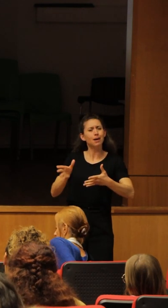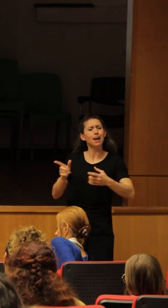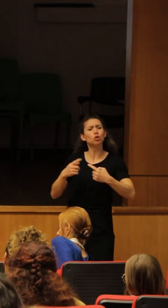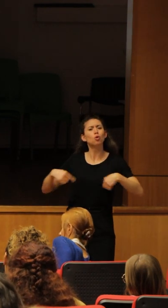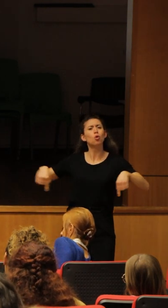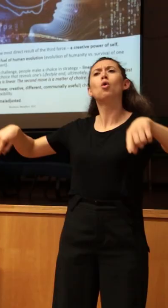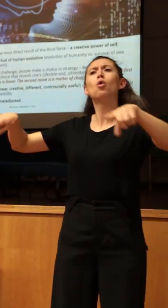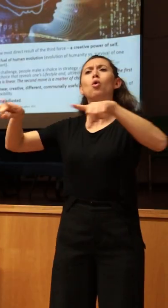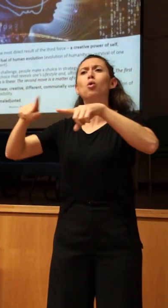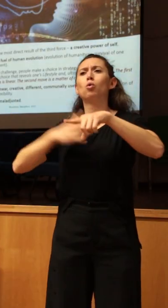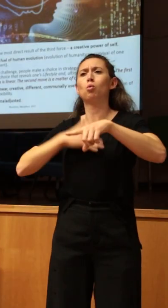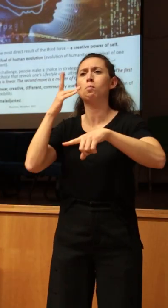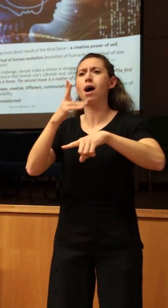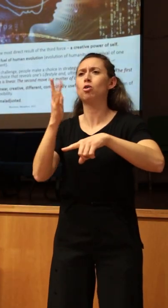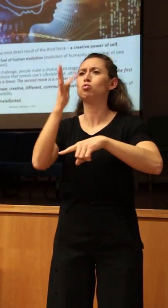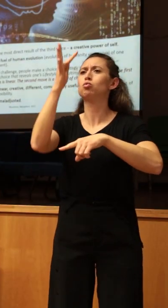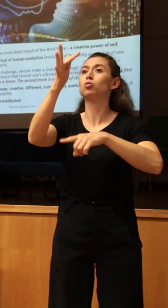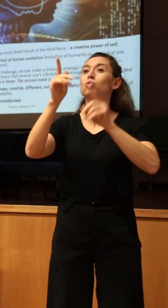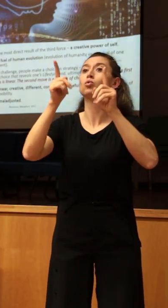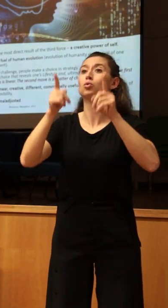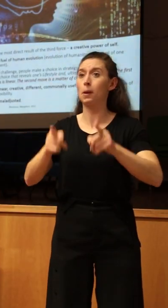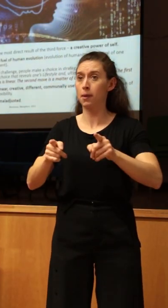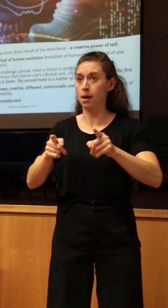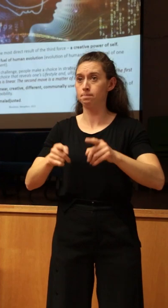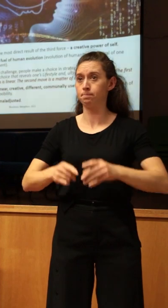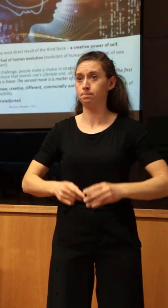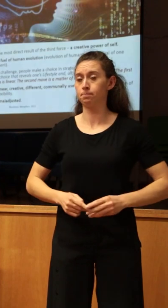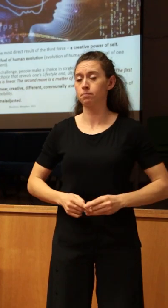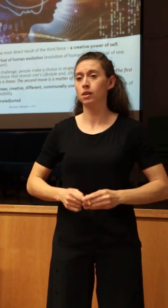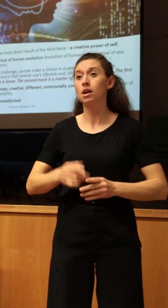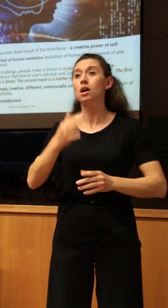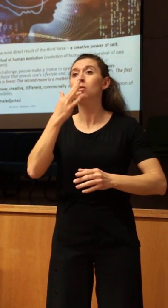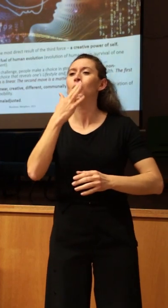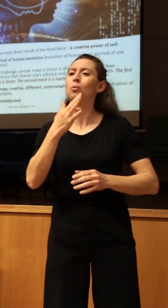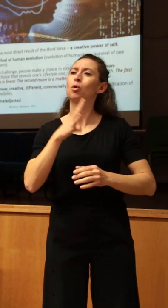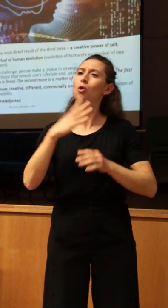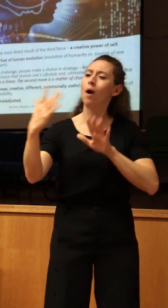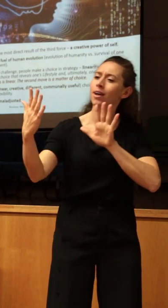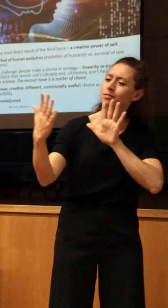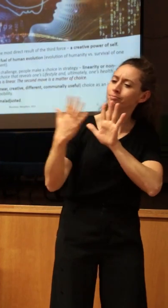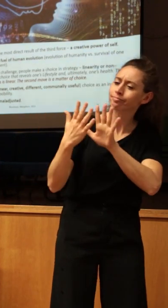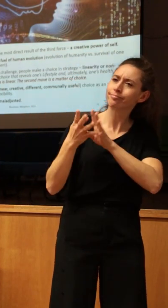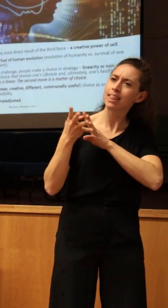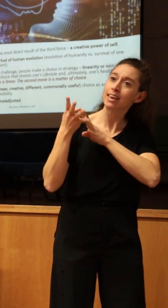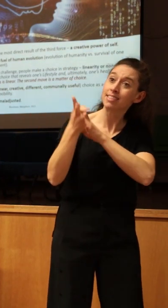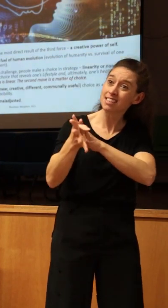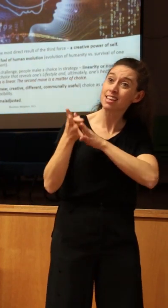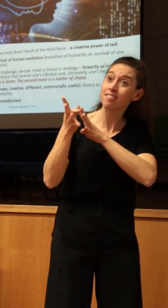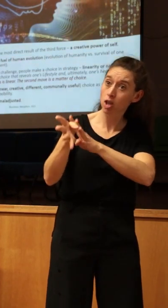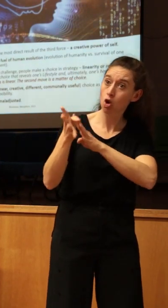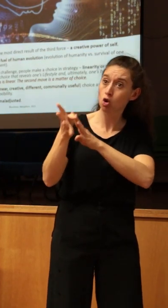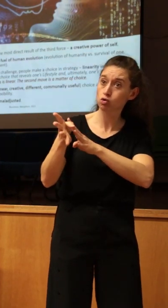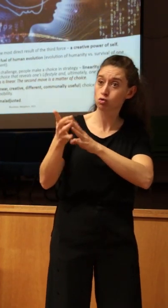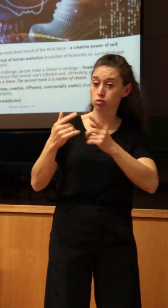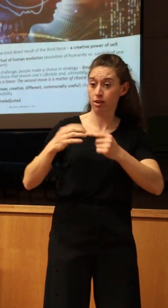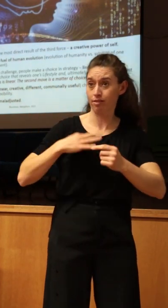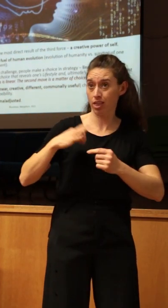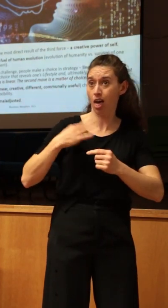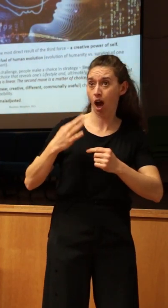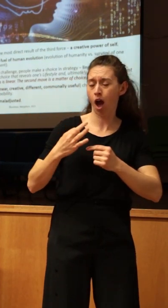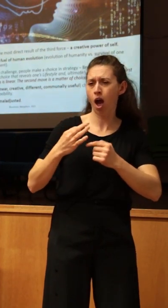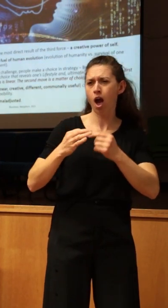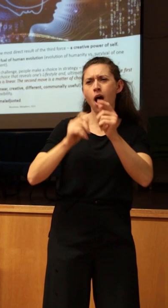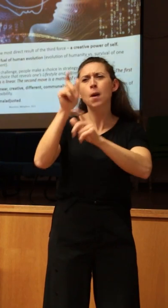y a futuro. When faced with challenges, cuando nos enfrentamos con los desafíos, usually make a choice of strategy.